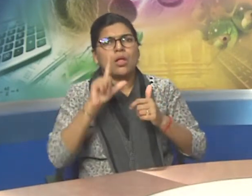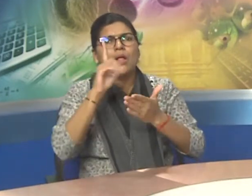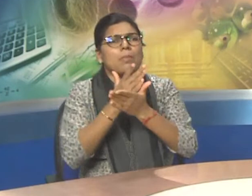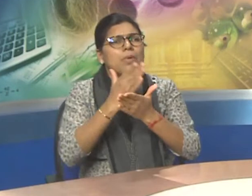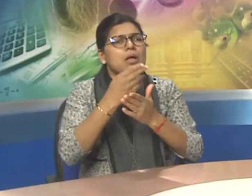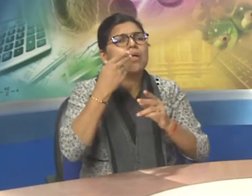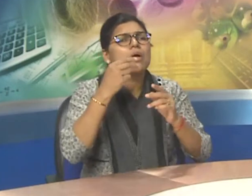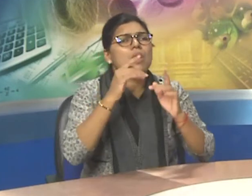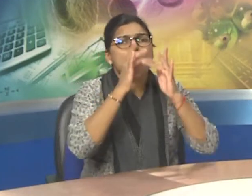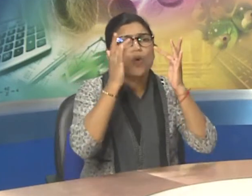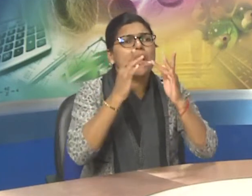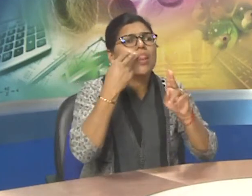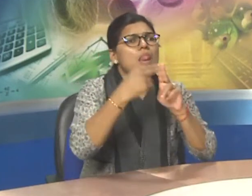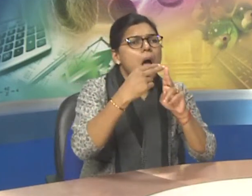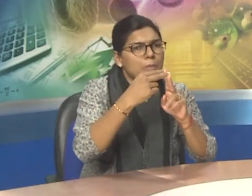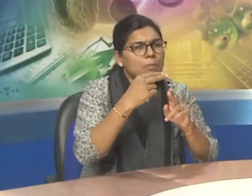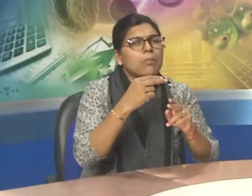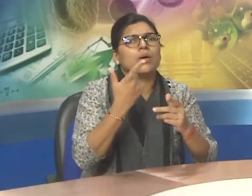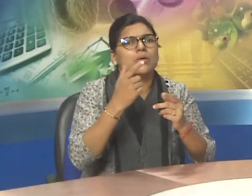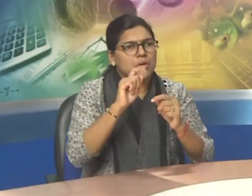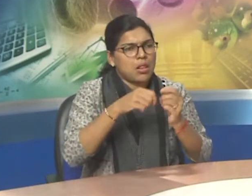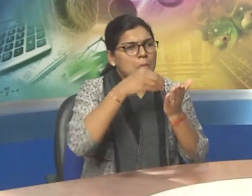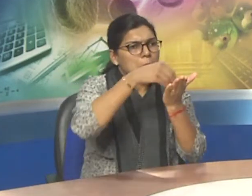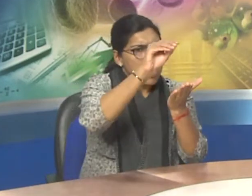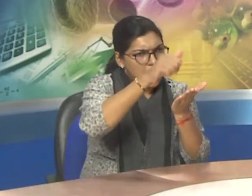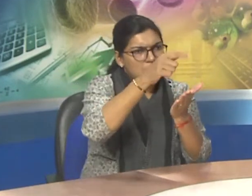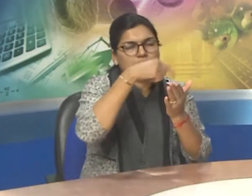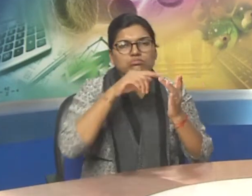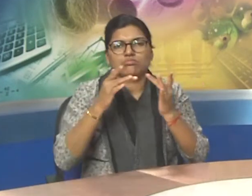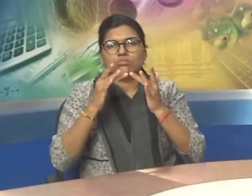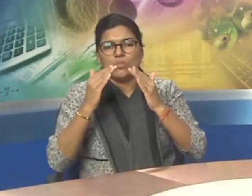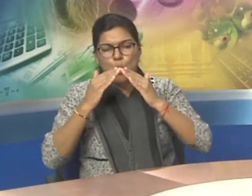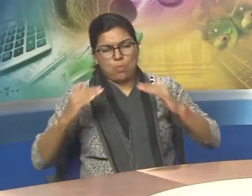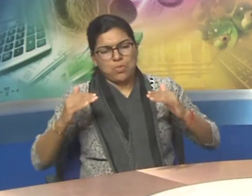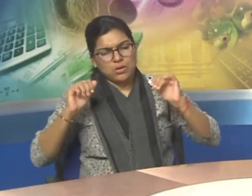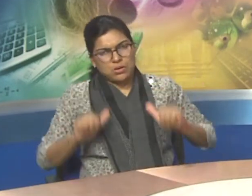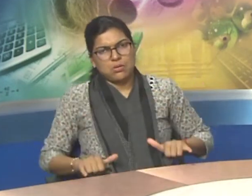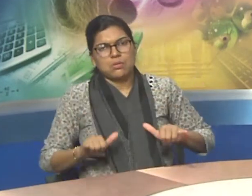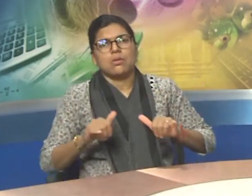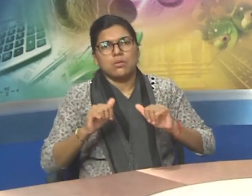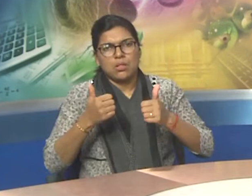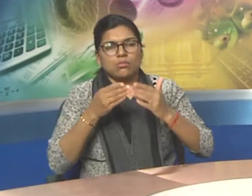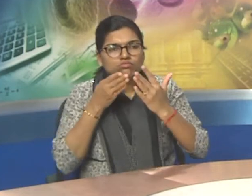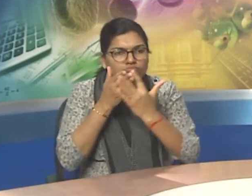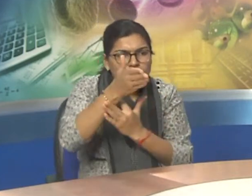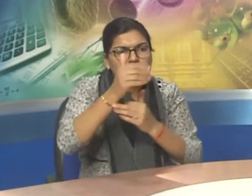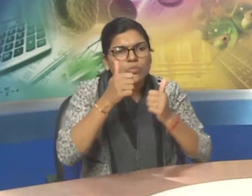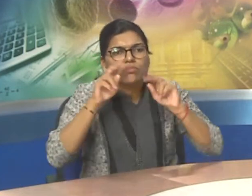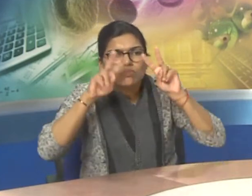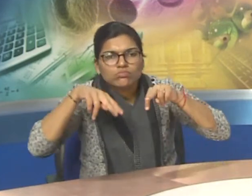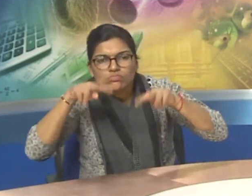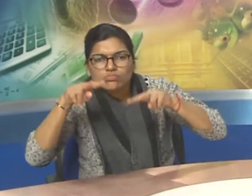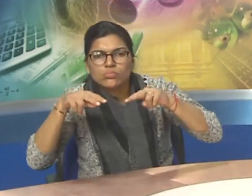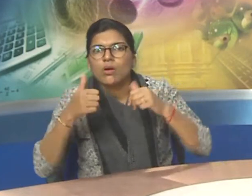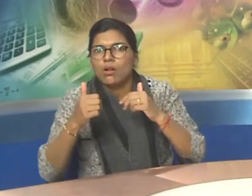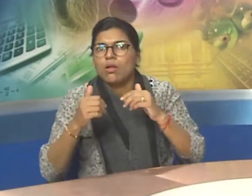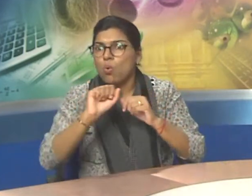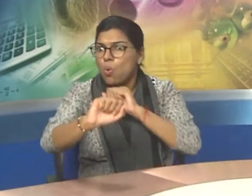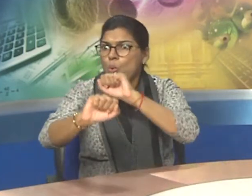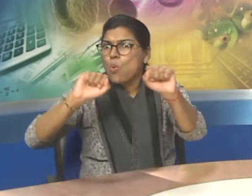then we need to spend some time while traveling. But nowadays we have online system and we all can easily